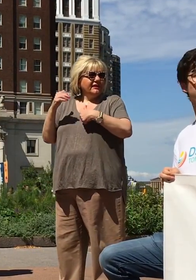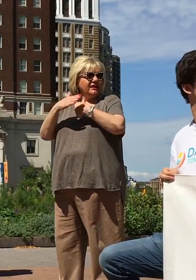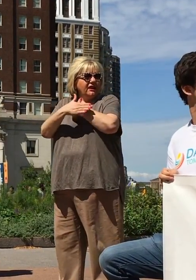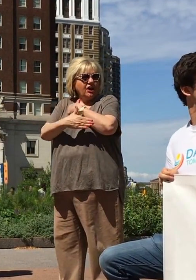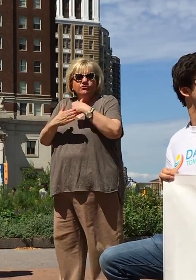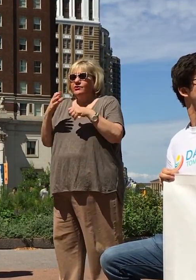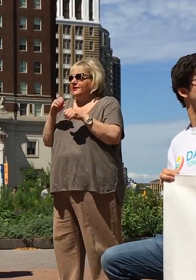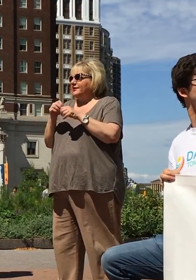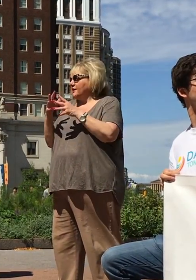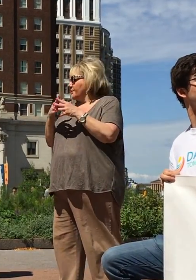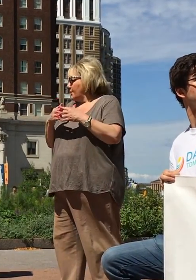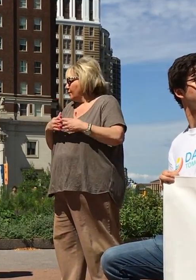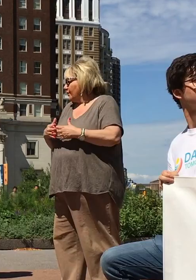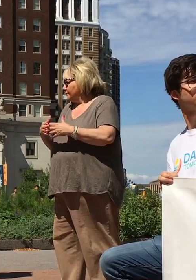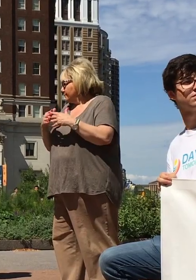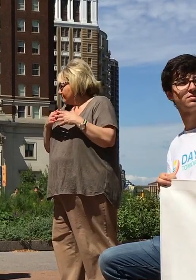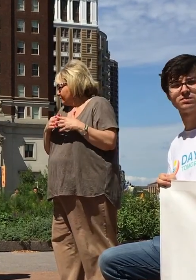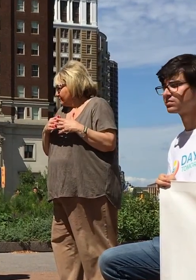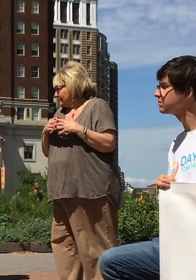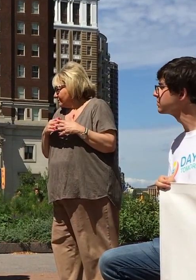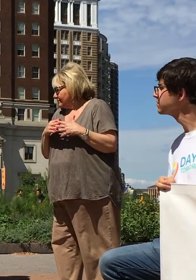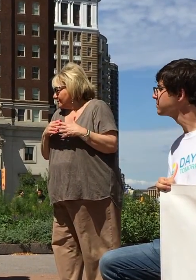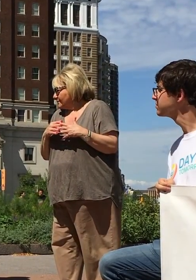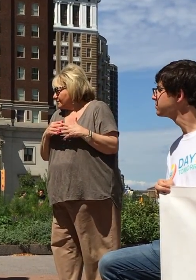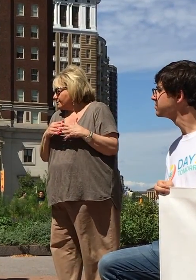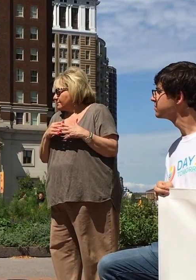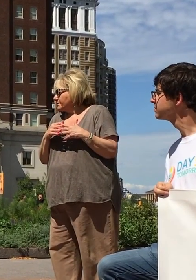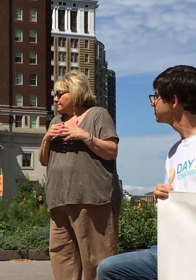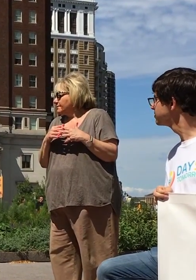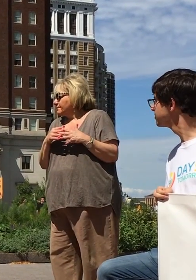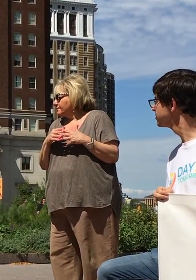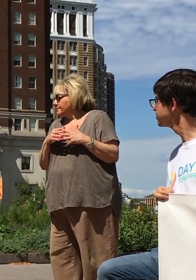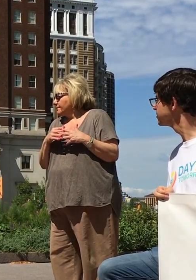Now, with that, we have been